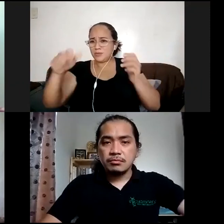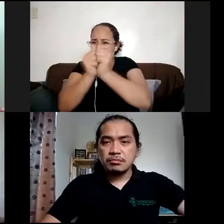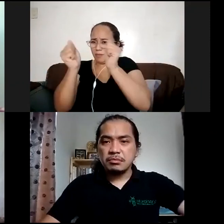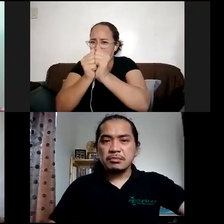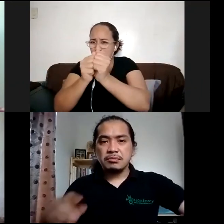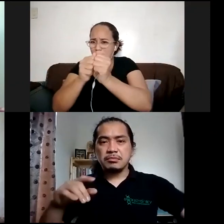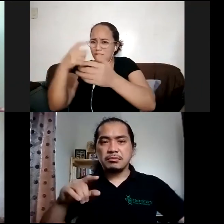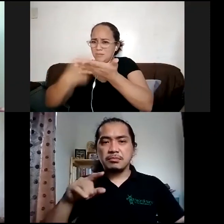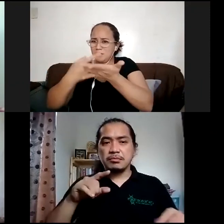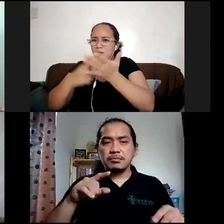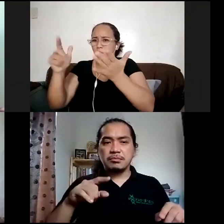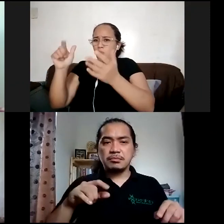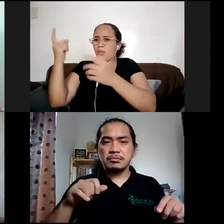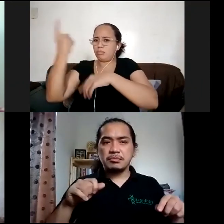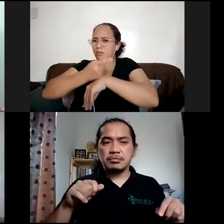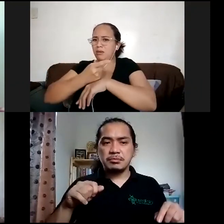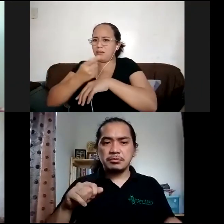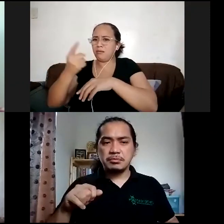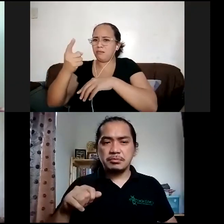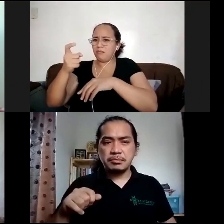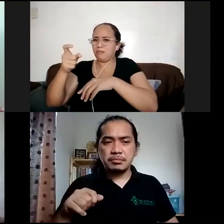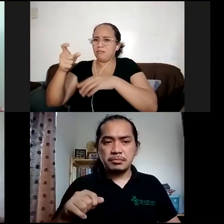one more day on later.